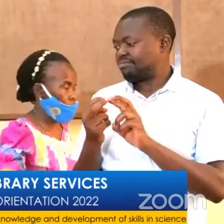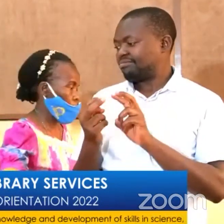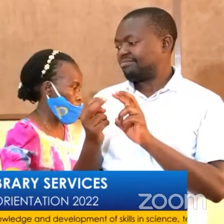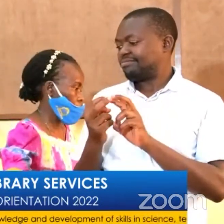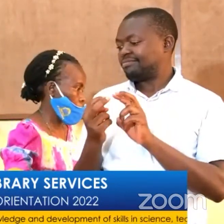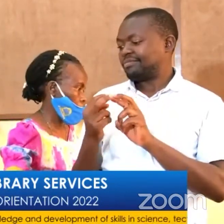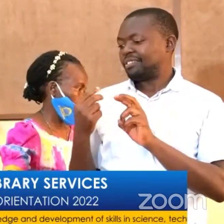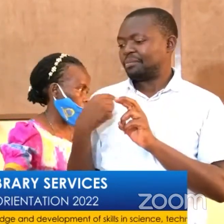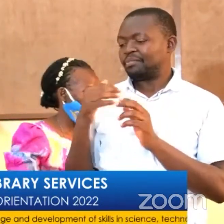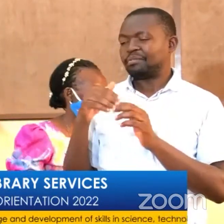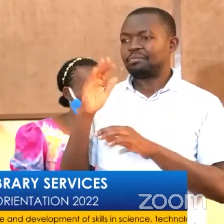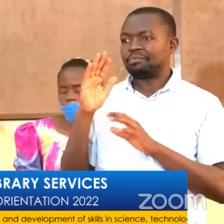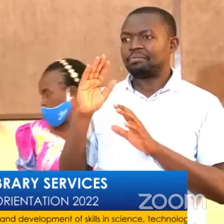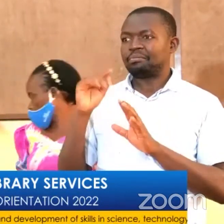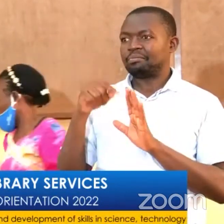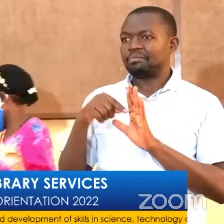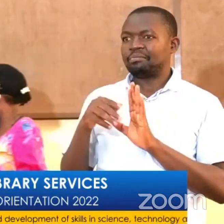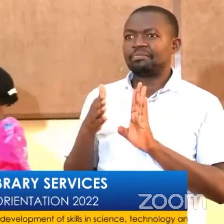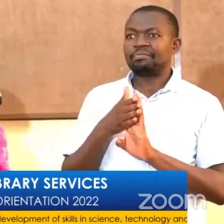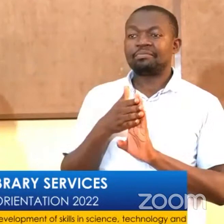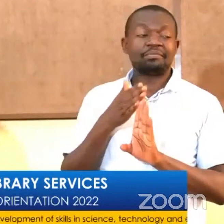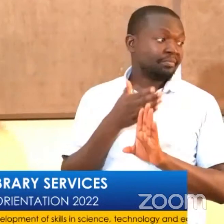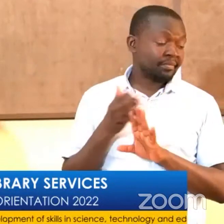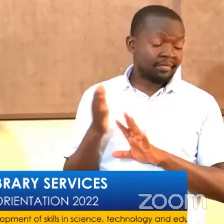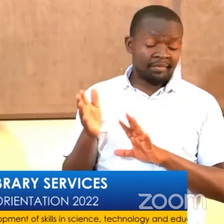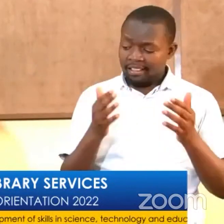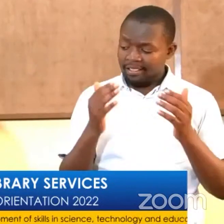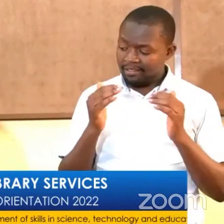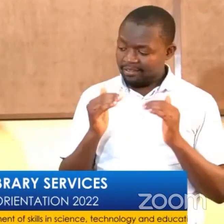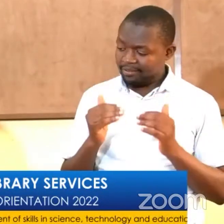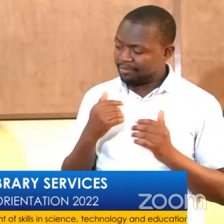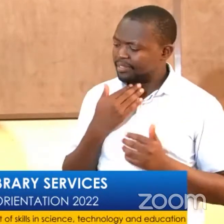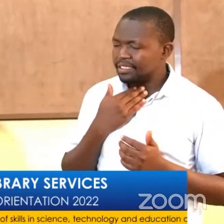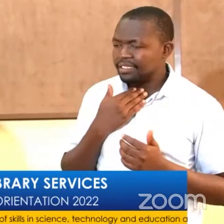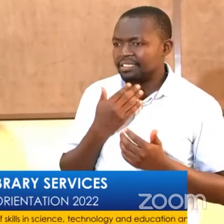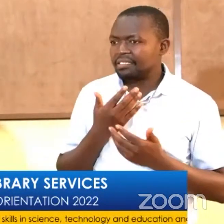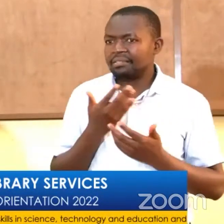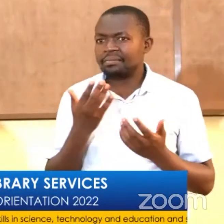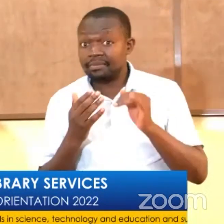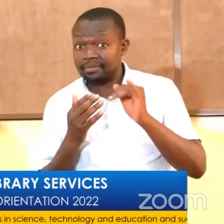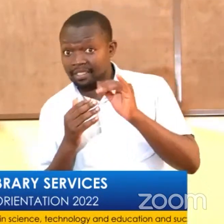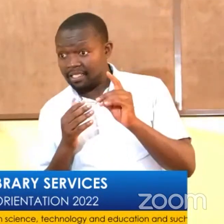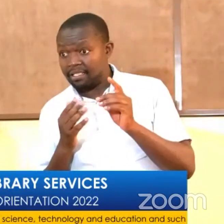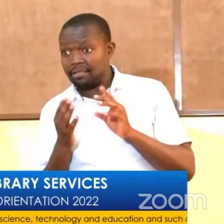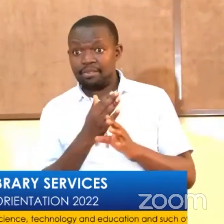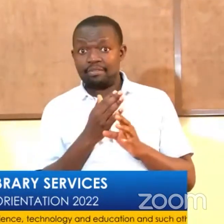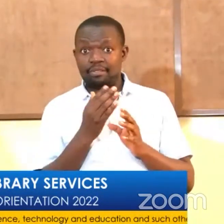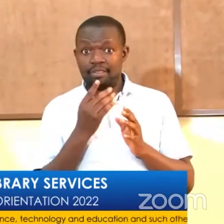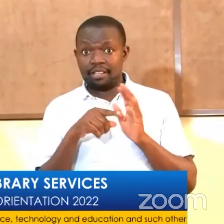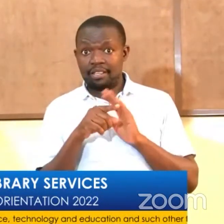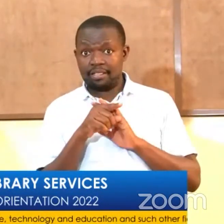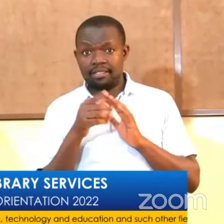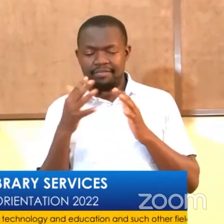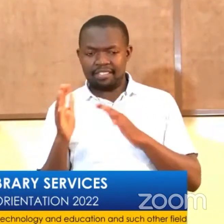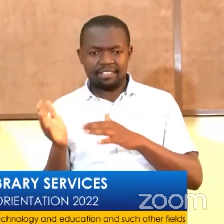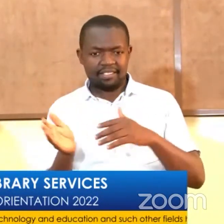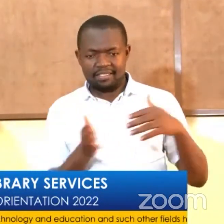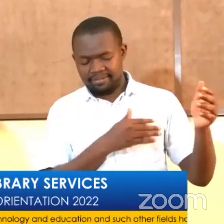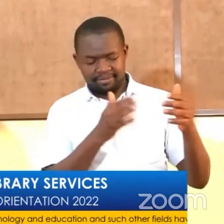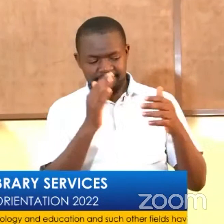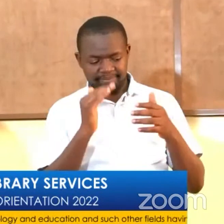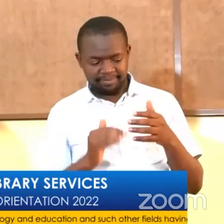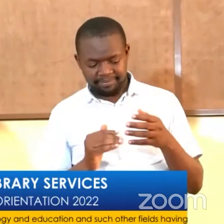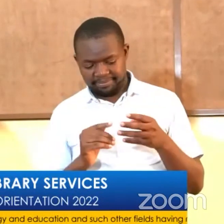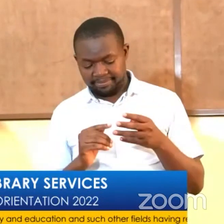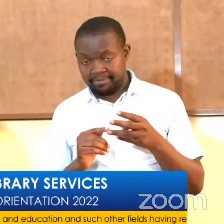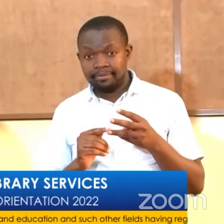further details. Do I need an ID before entering the library? That has been handled.